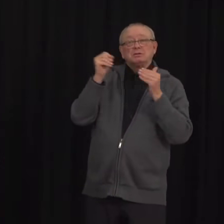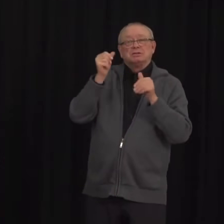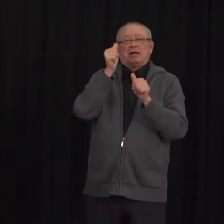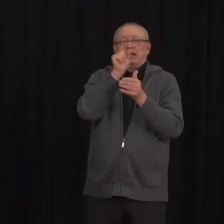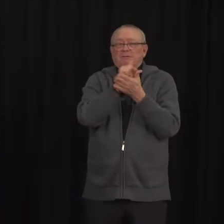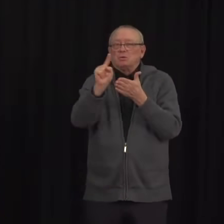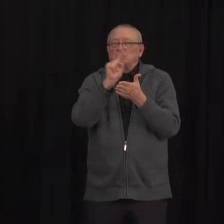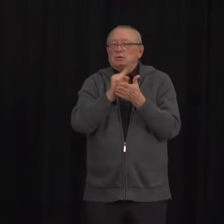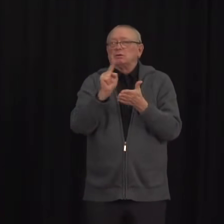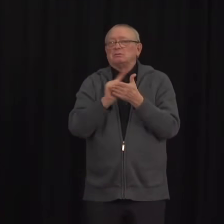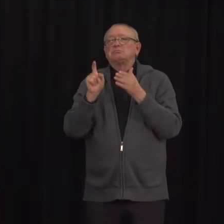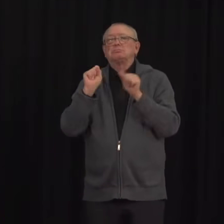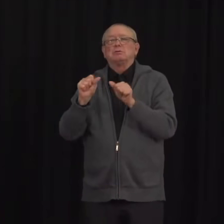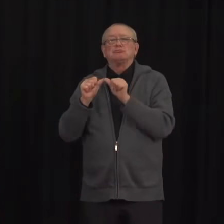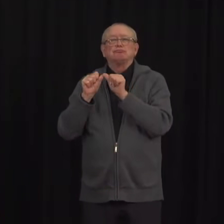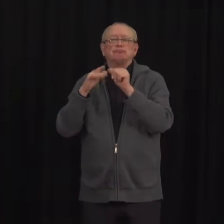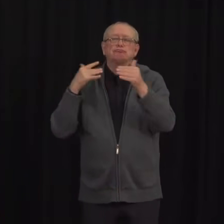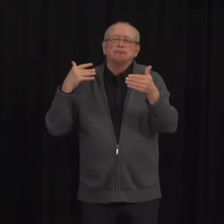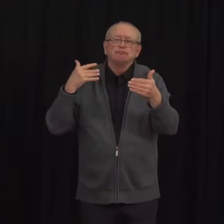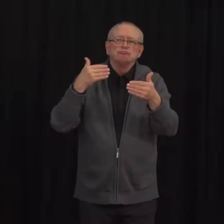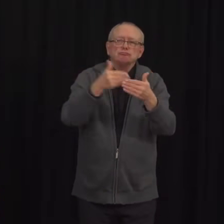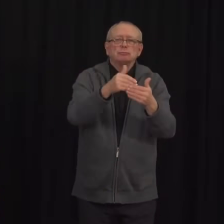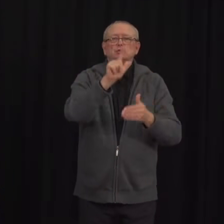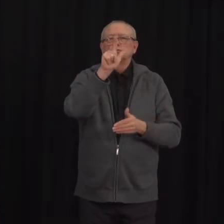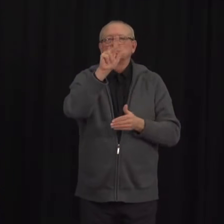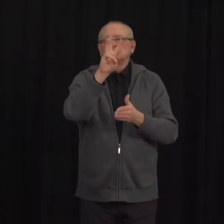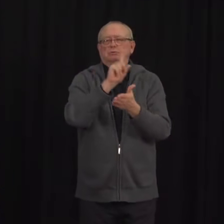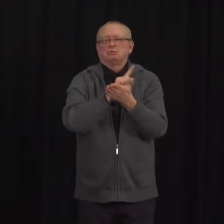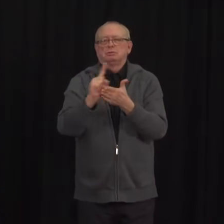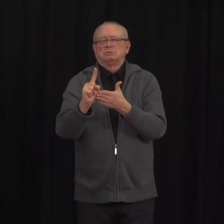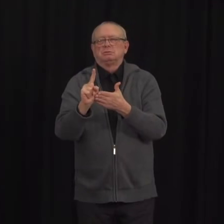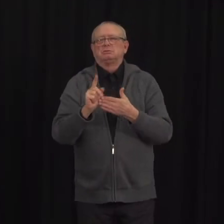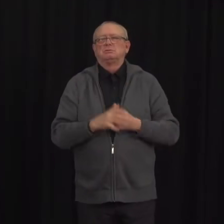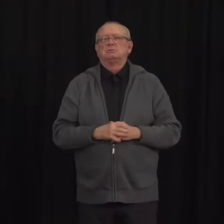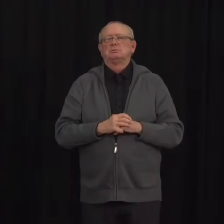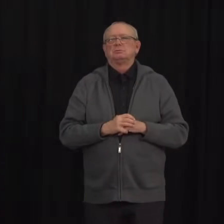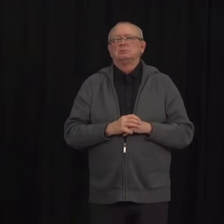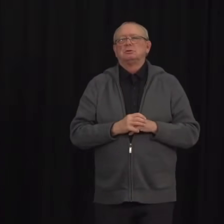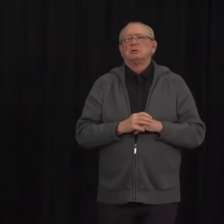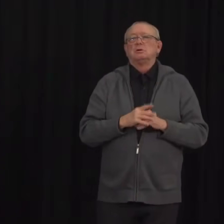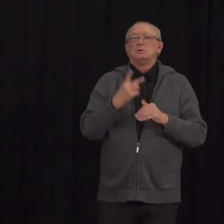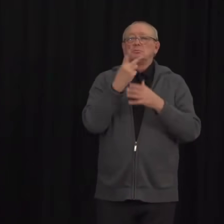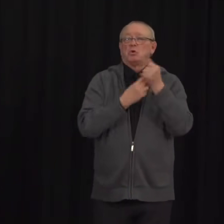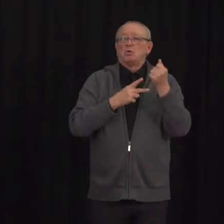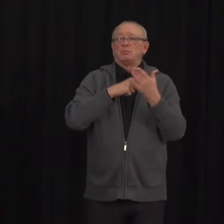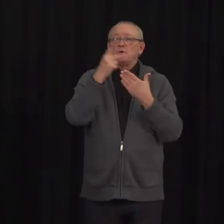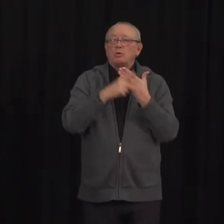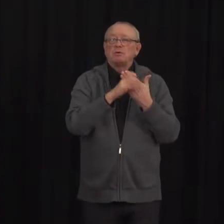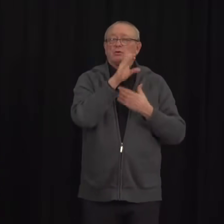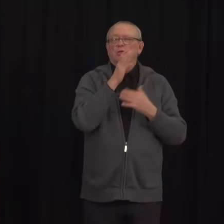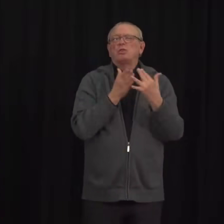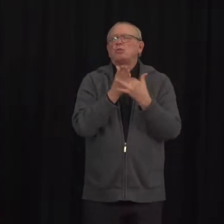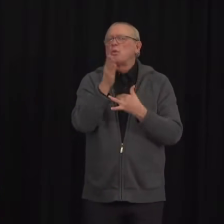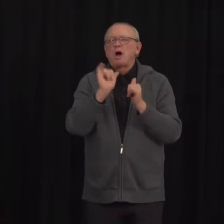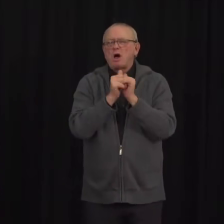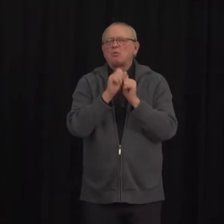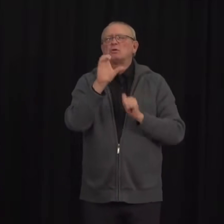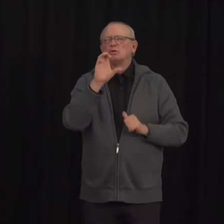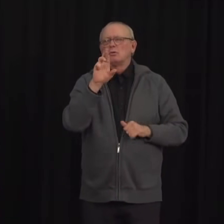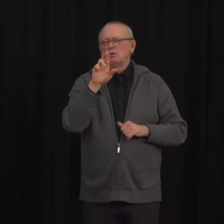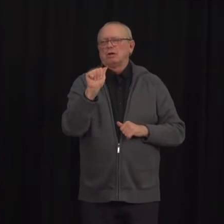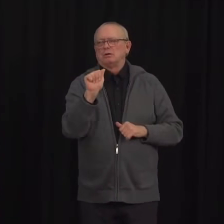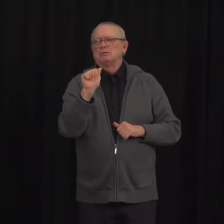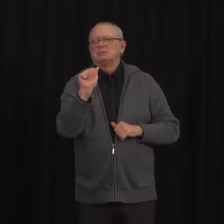of 26 weeks. Both programs are available through the Canada Revenue Agency, and more information is available on their